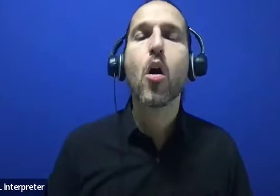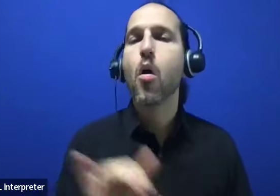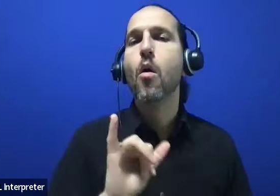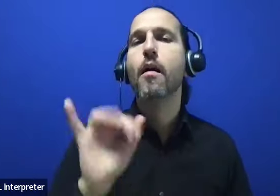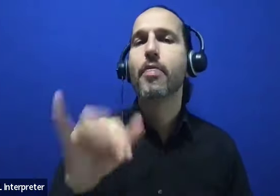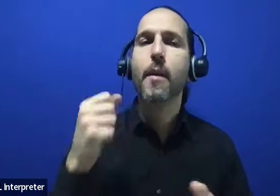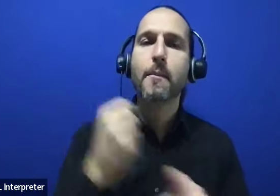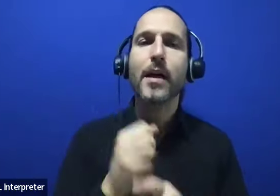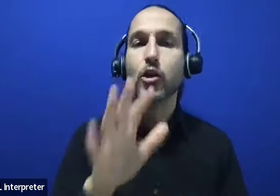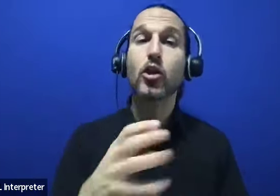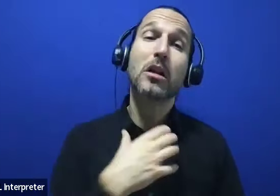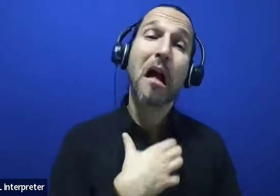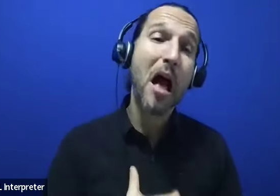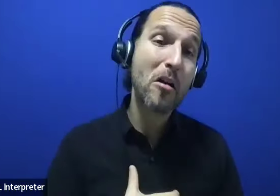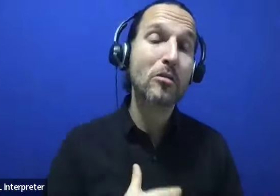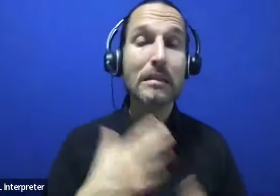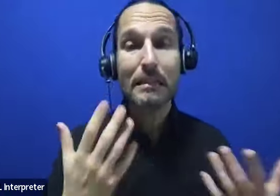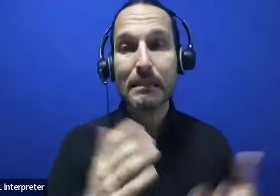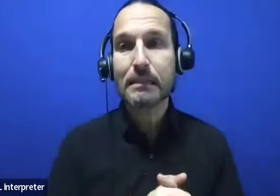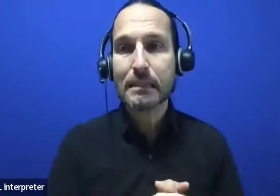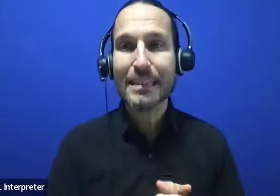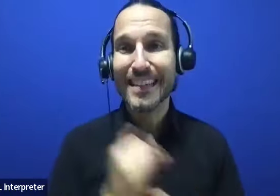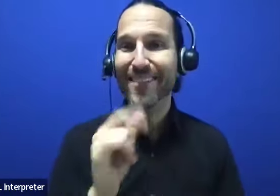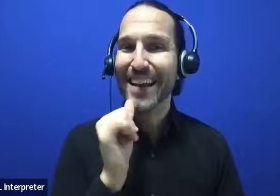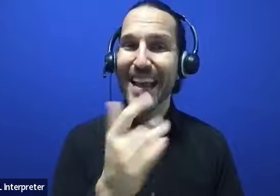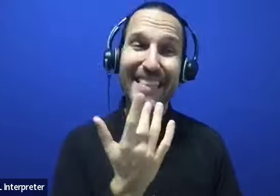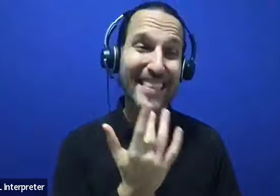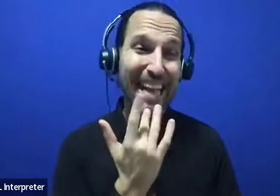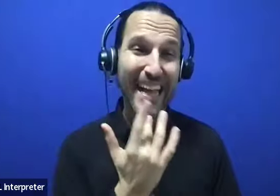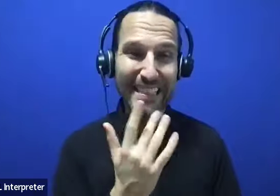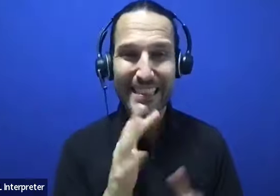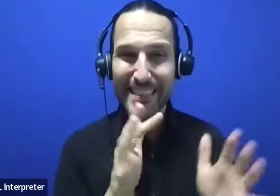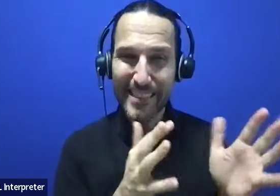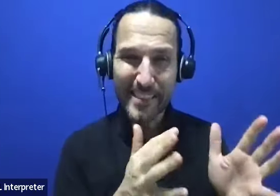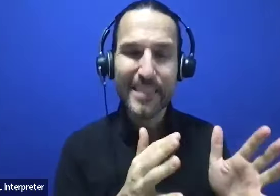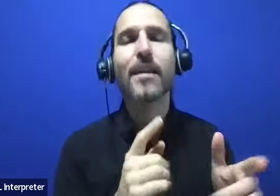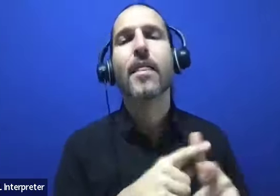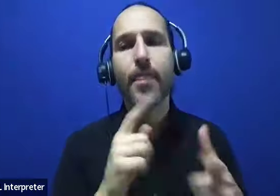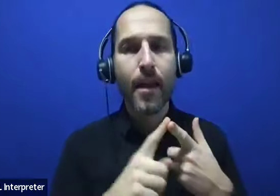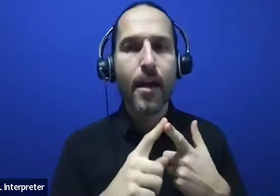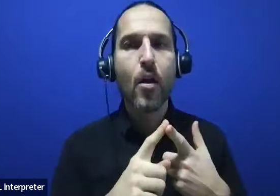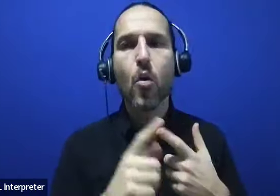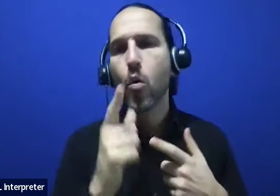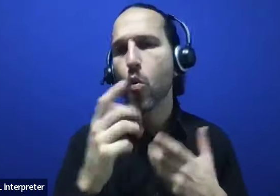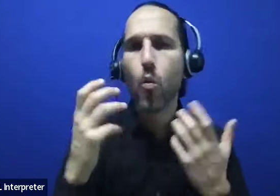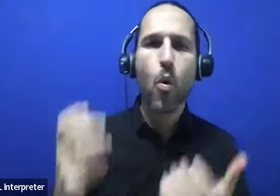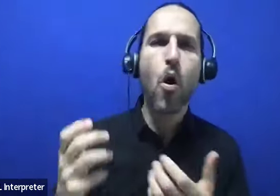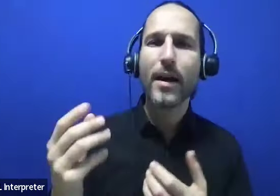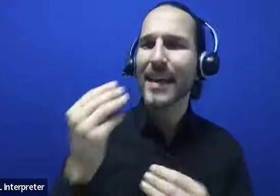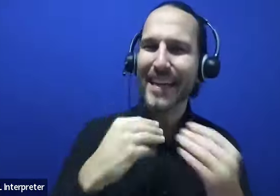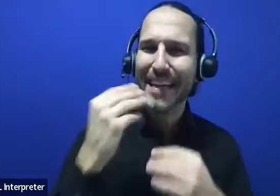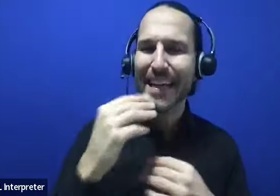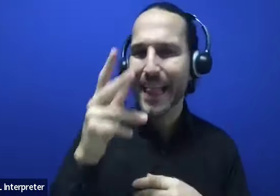impact your desire to eat. If you're not tasting things terribly well, then who wants to eat